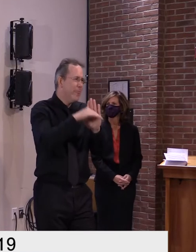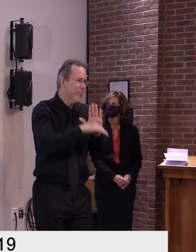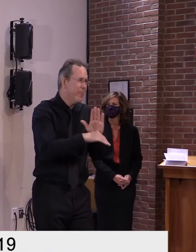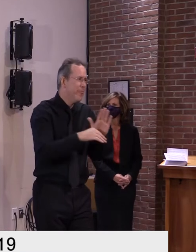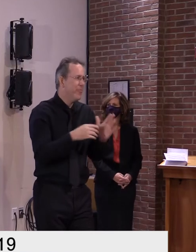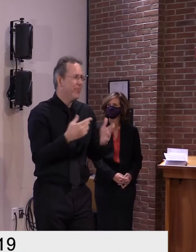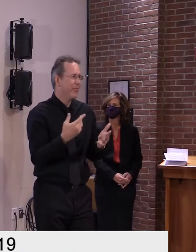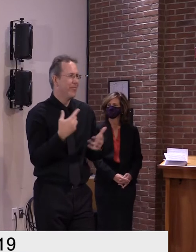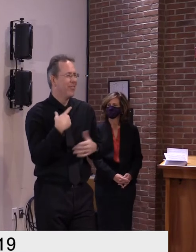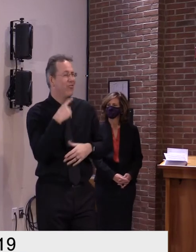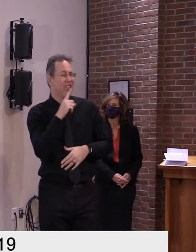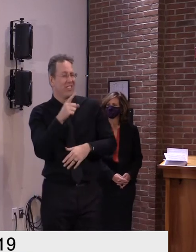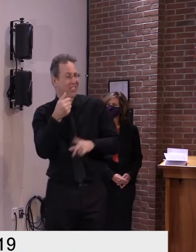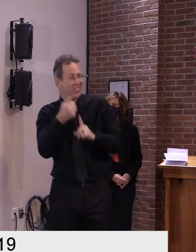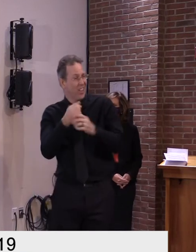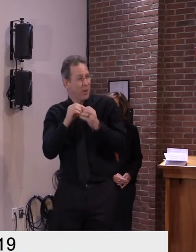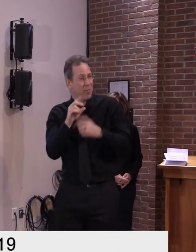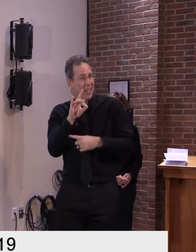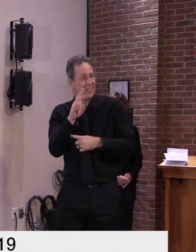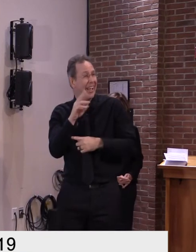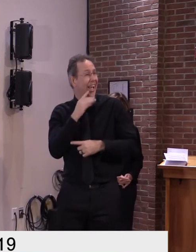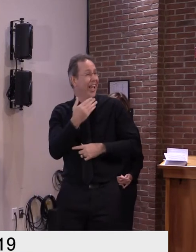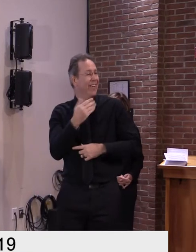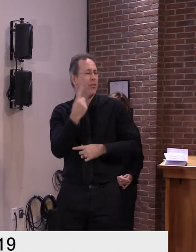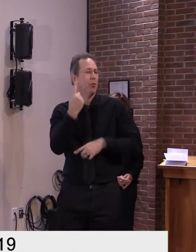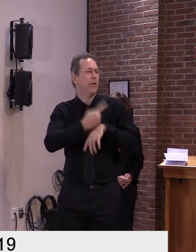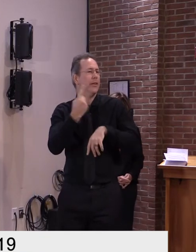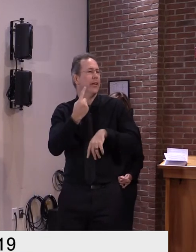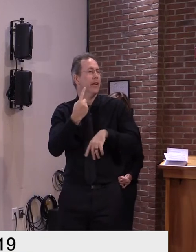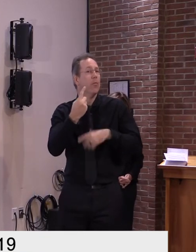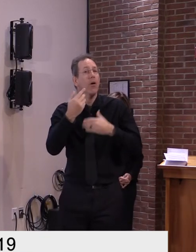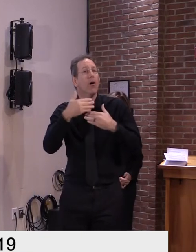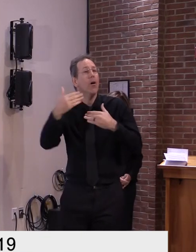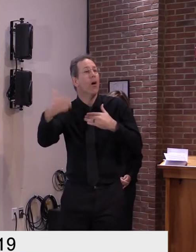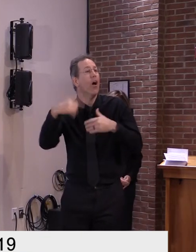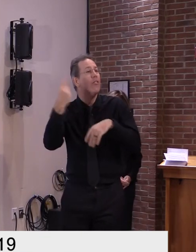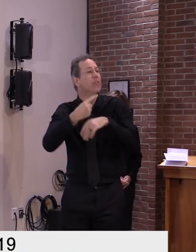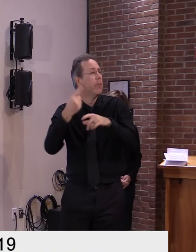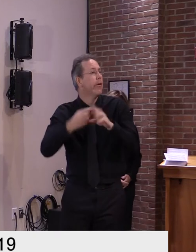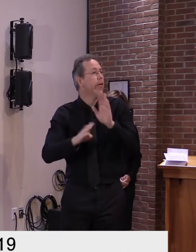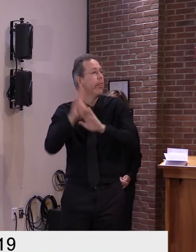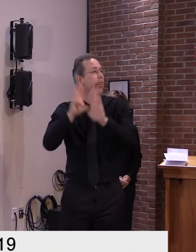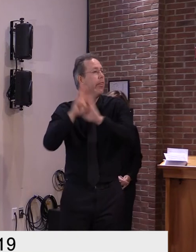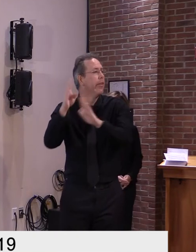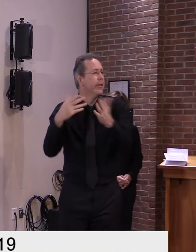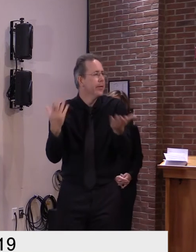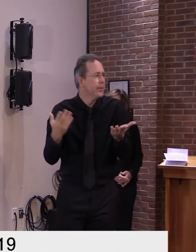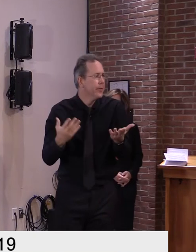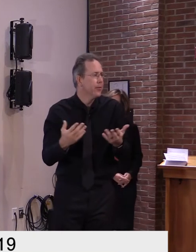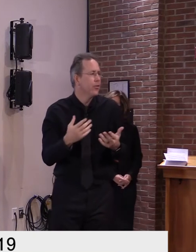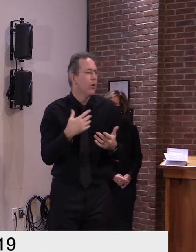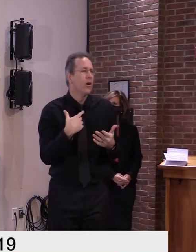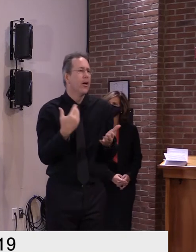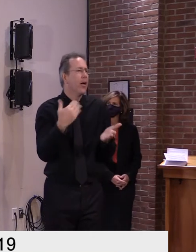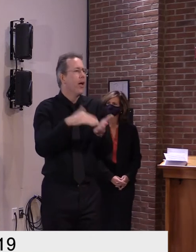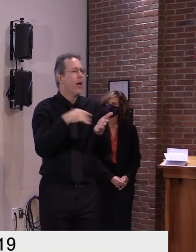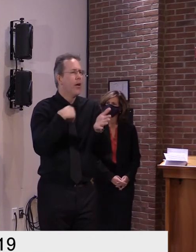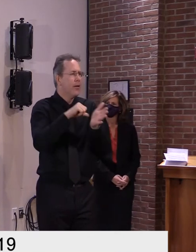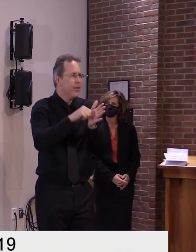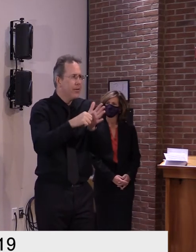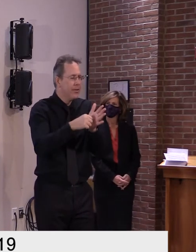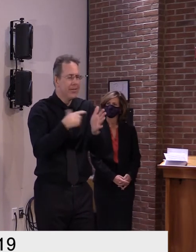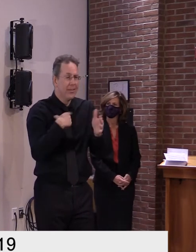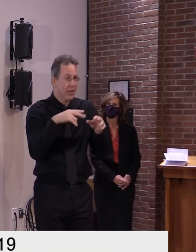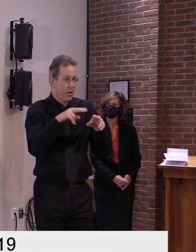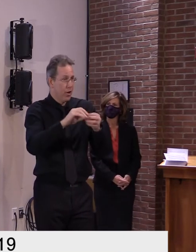day doesn't make a trend. One way or the other. And so we're watching. We don't know what happened on that one day when we went back up to